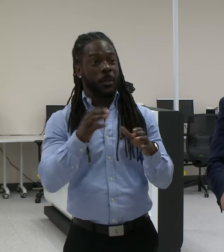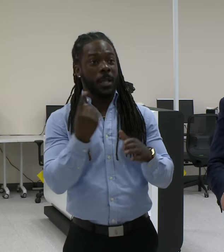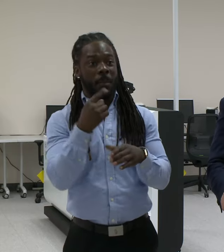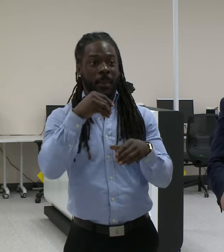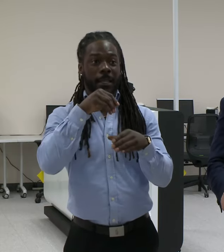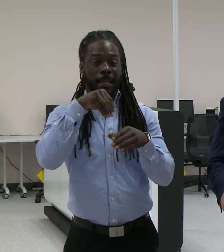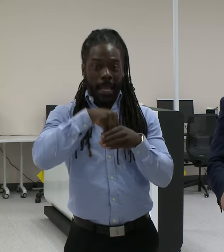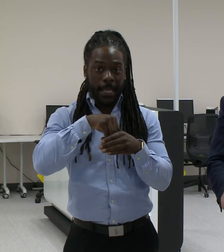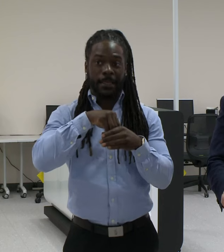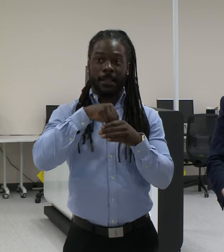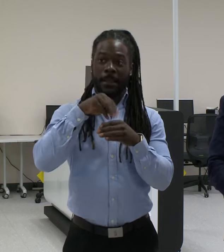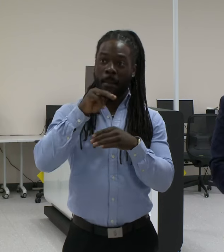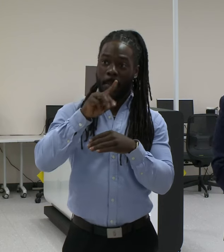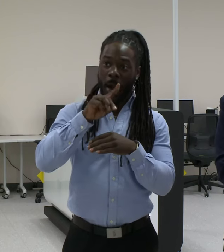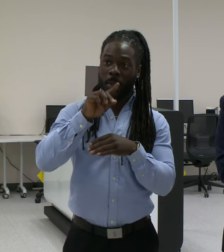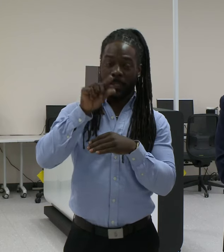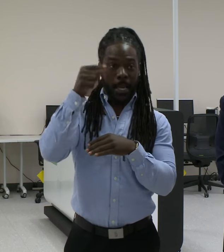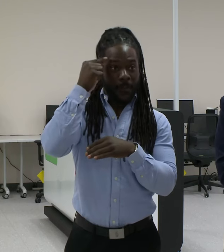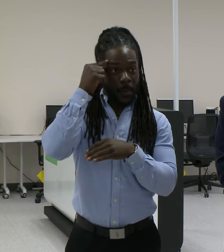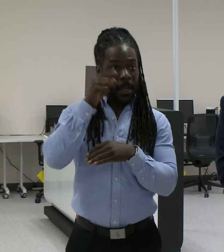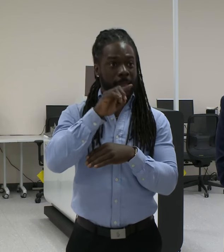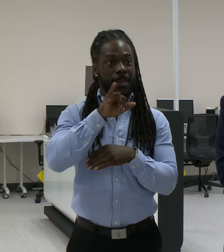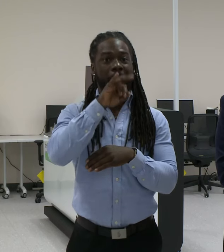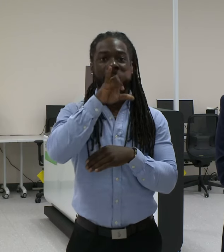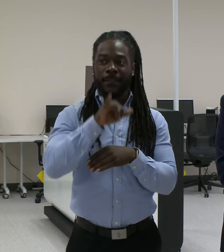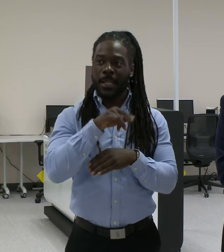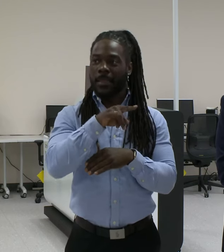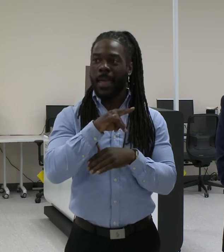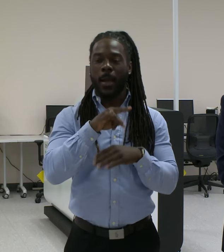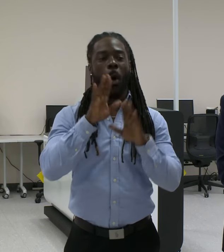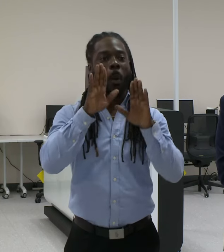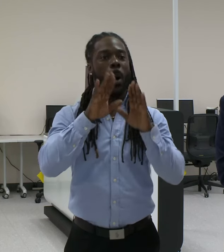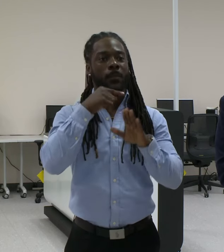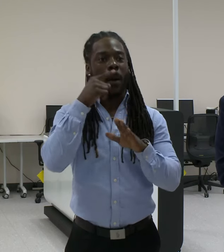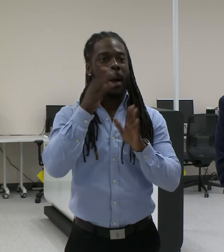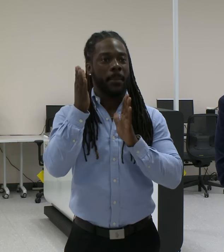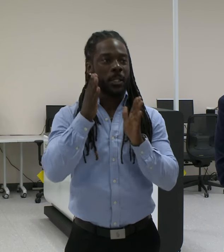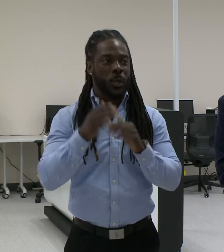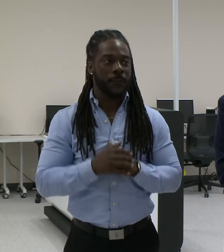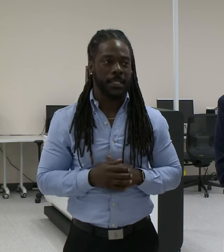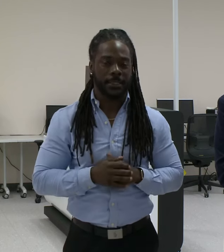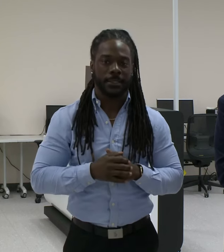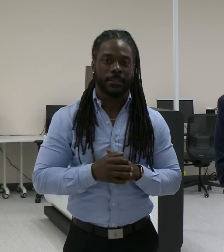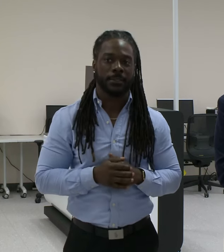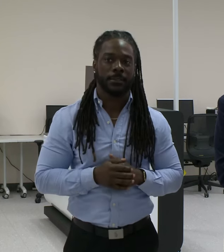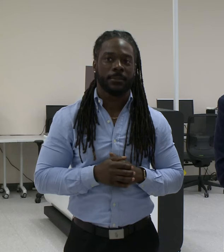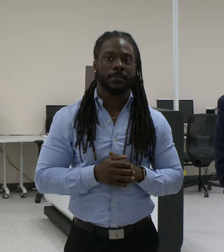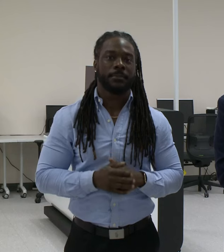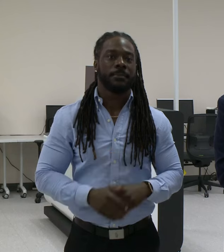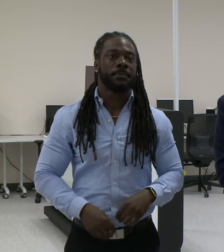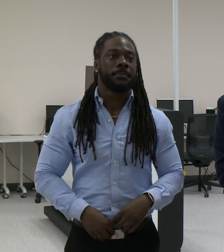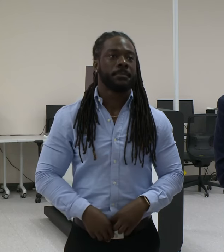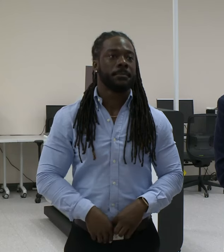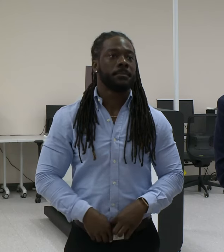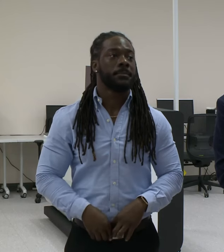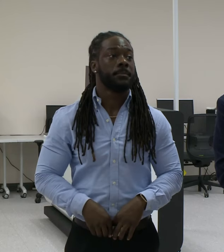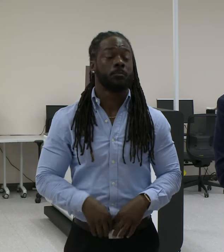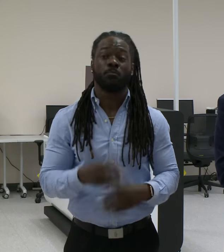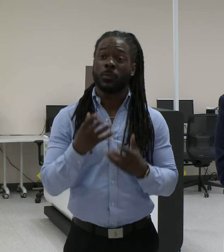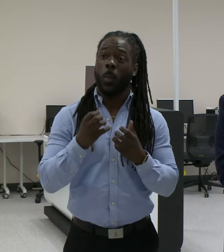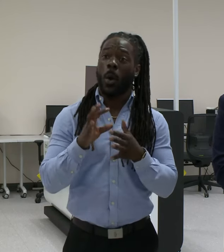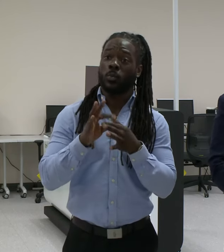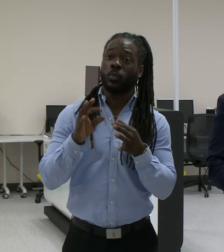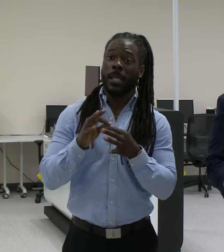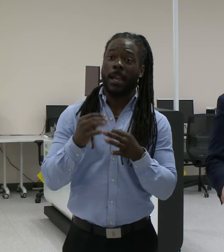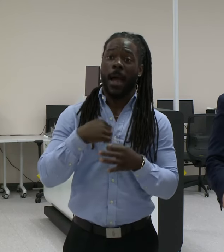in Maryland, the Ivies are they're great public servants. So let me just say I am